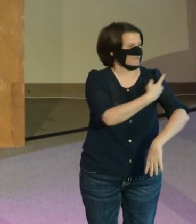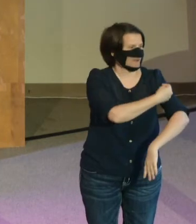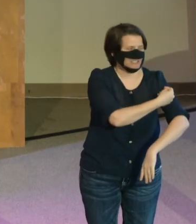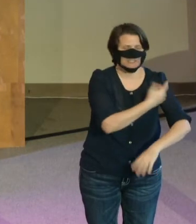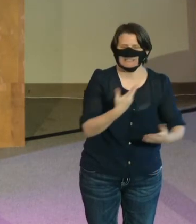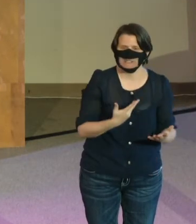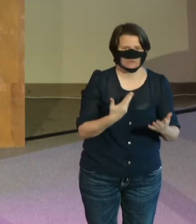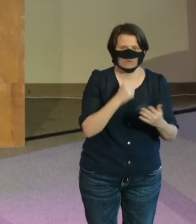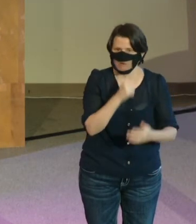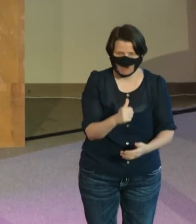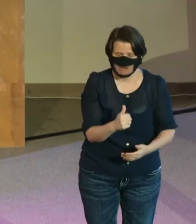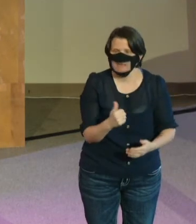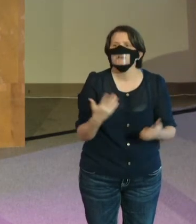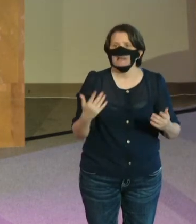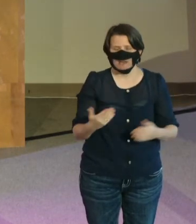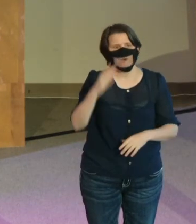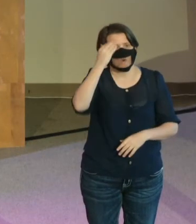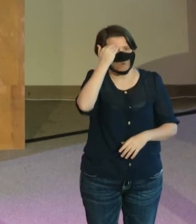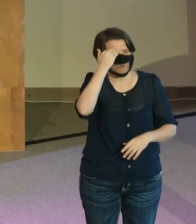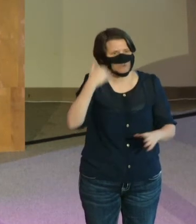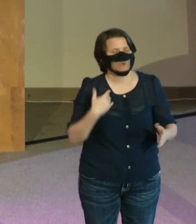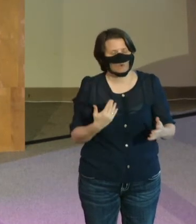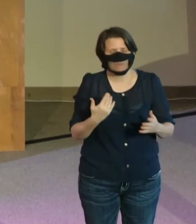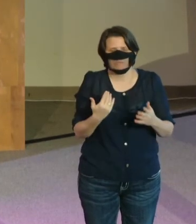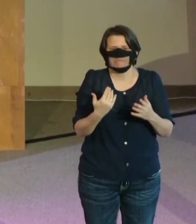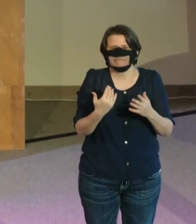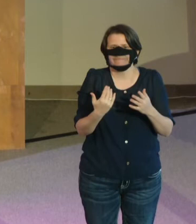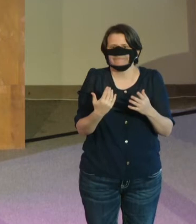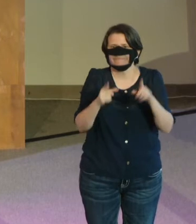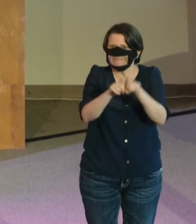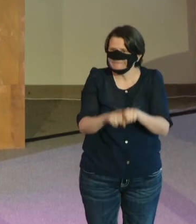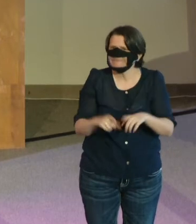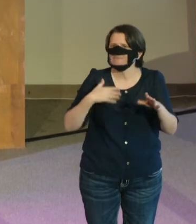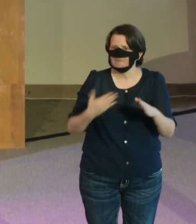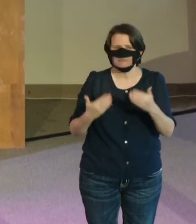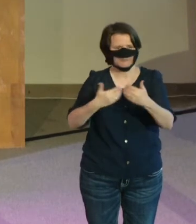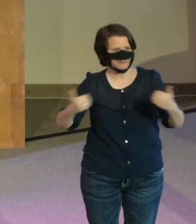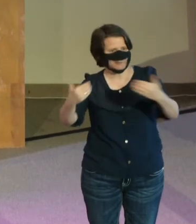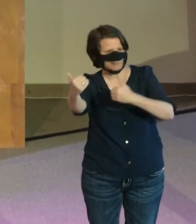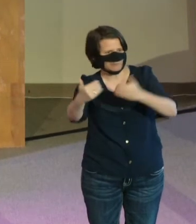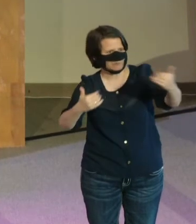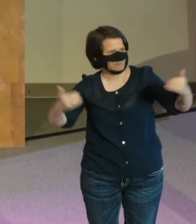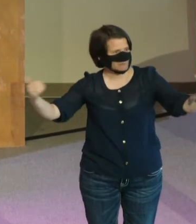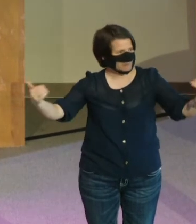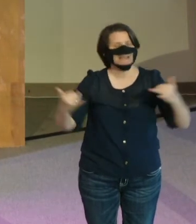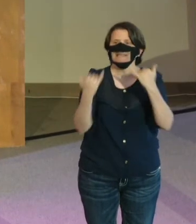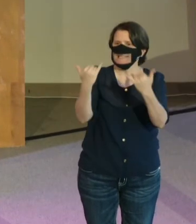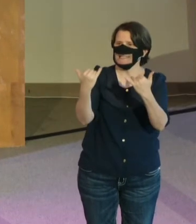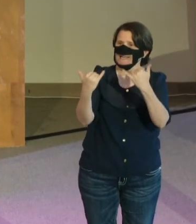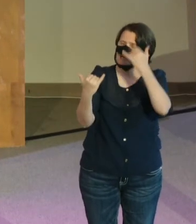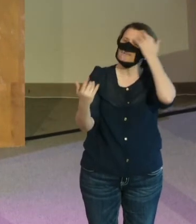we are also aware of social distancing. Today, just because we had to spin on a dime, we are